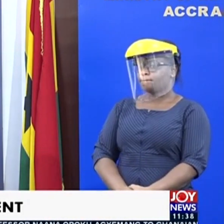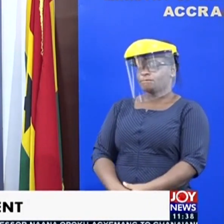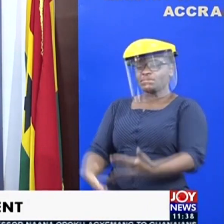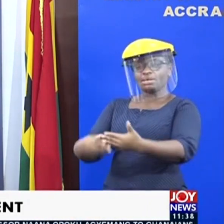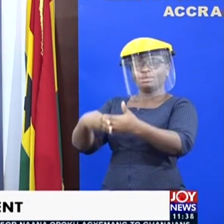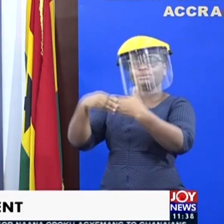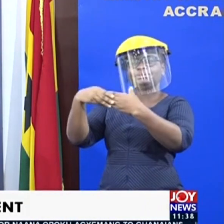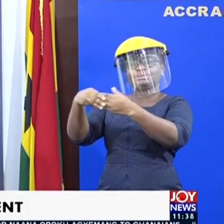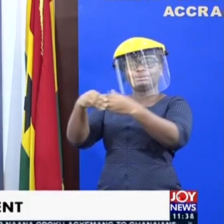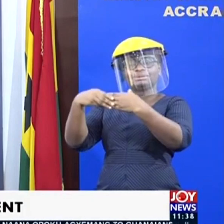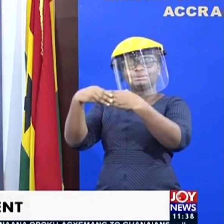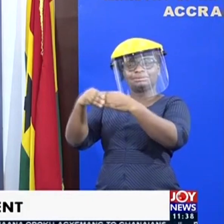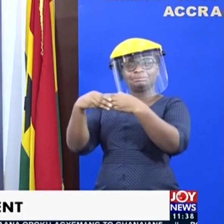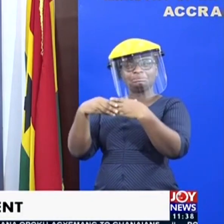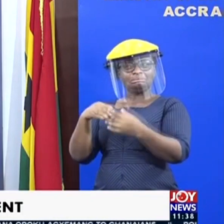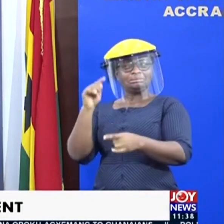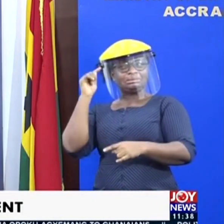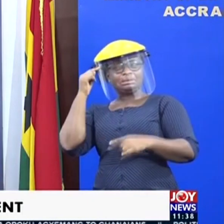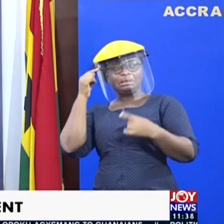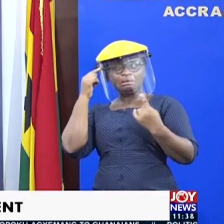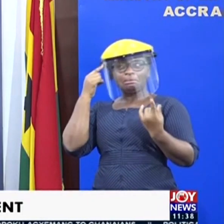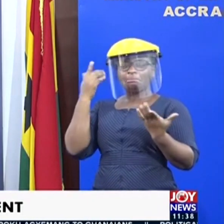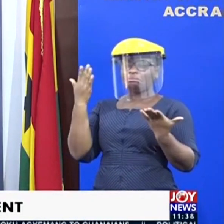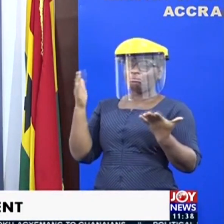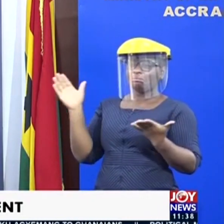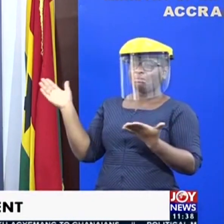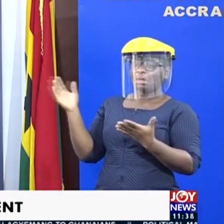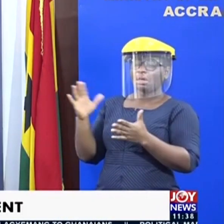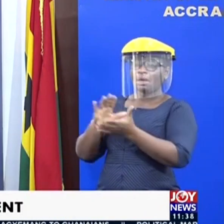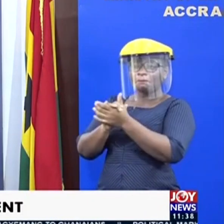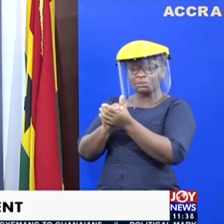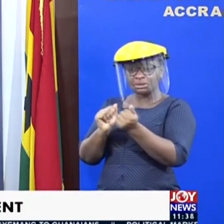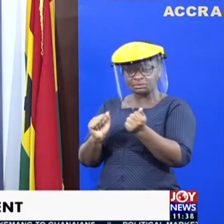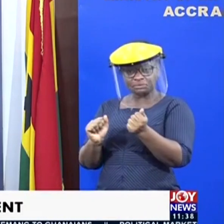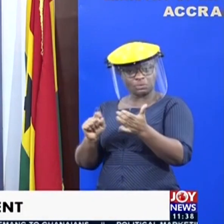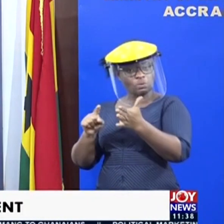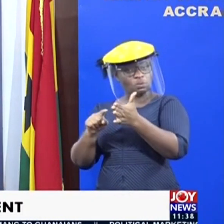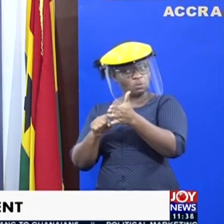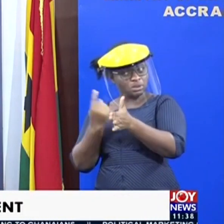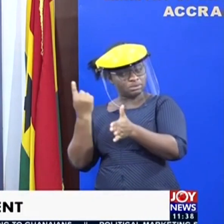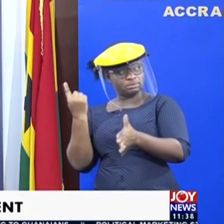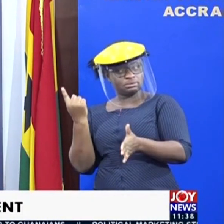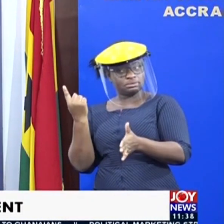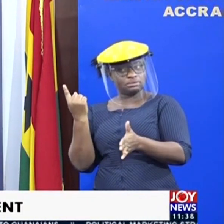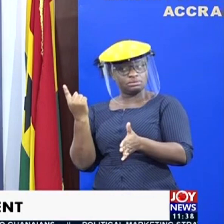Easing and anticipation. I believe that once you are